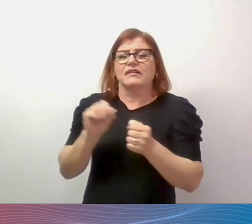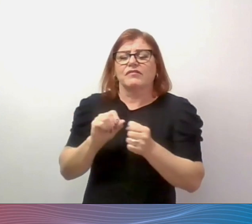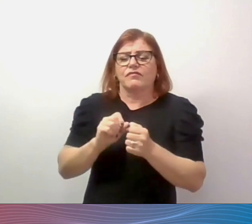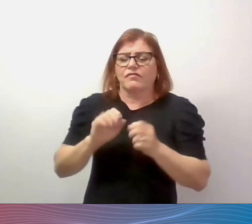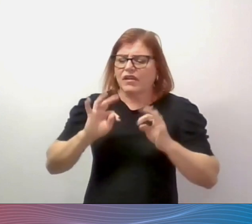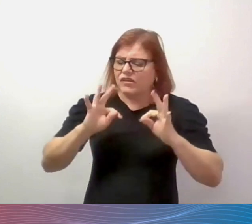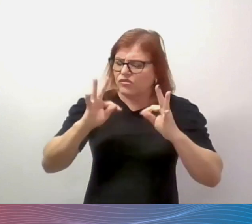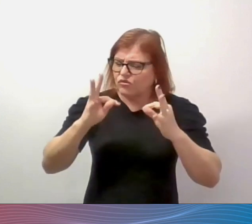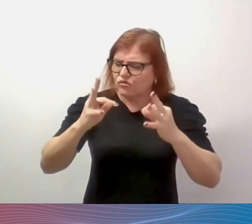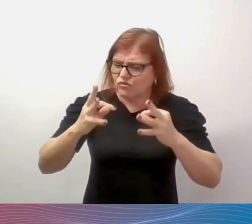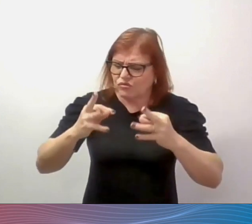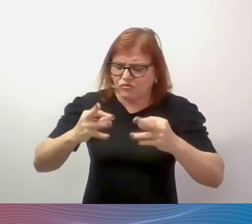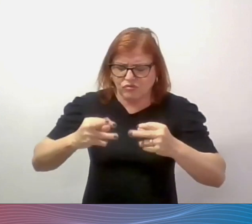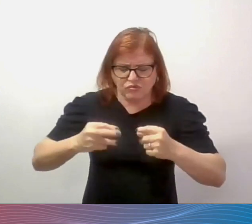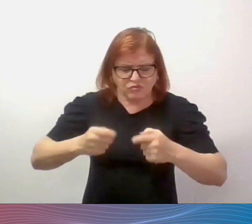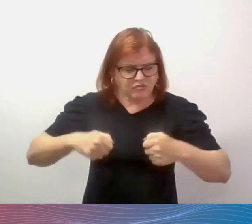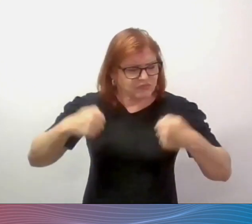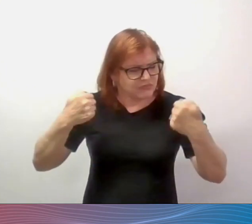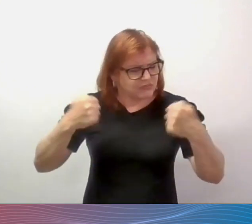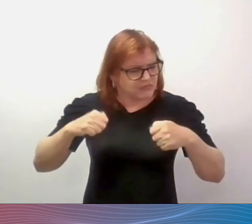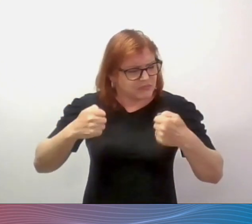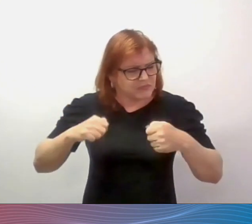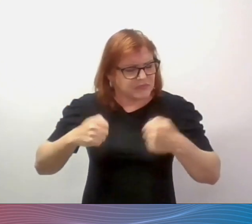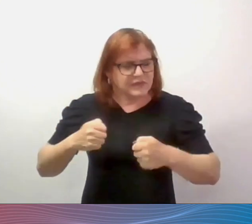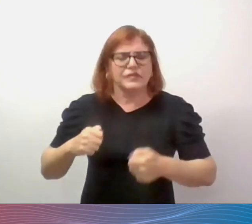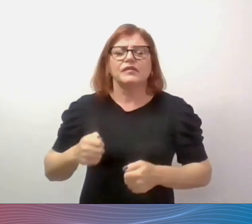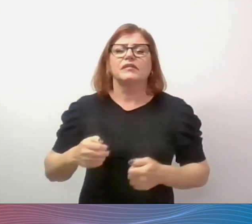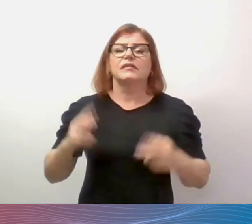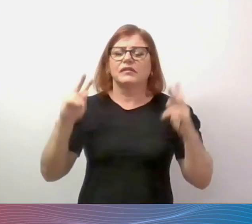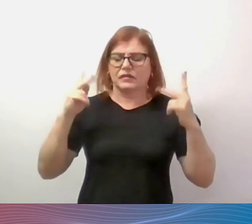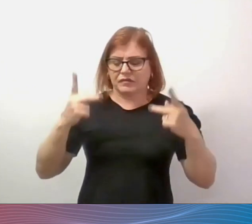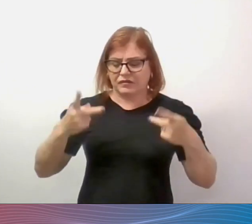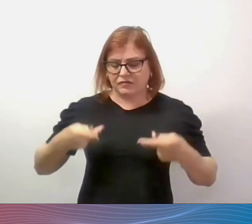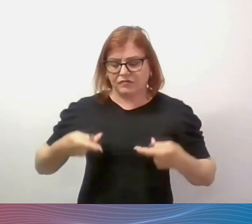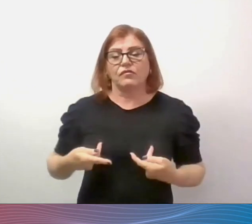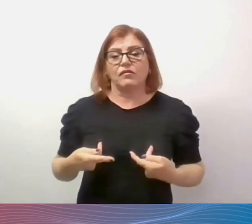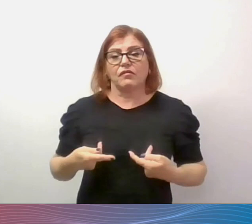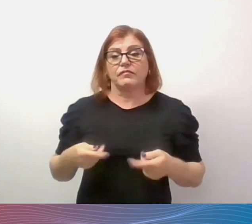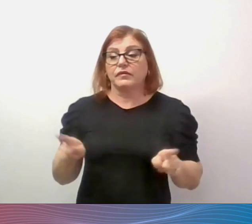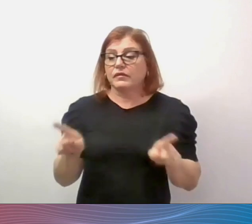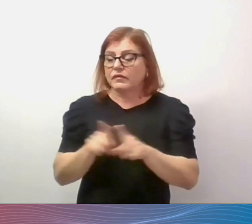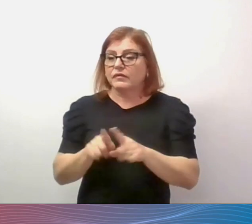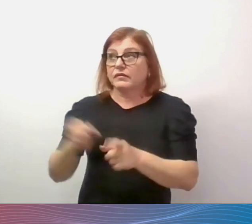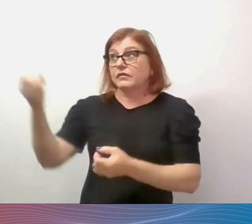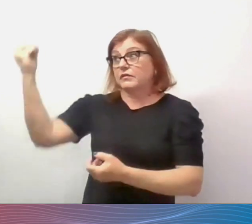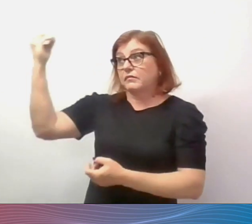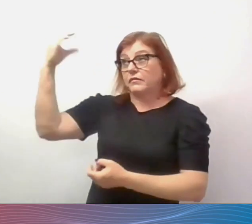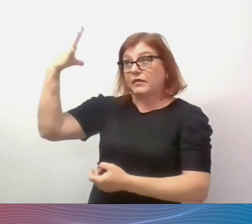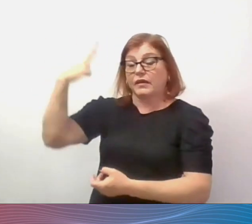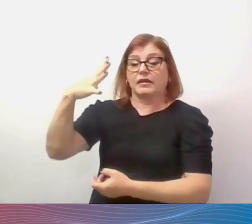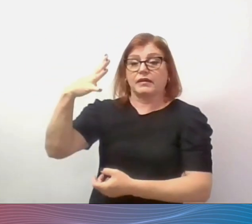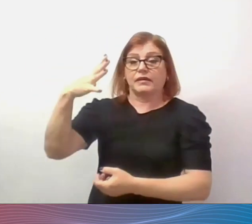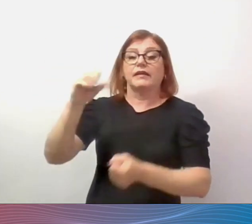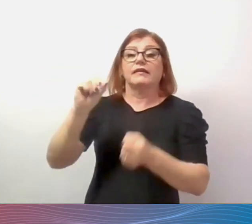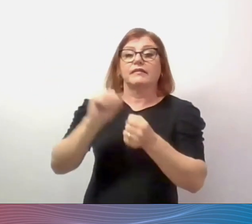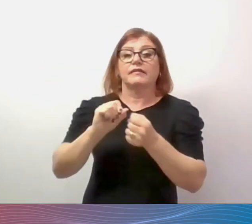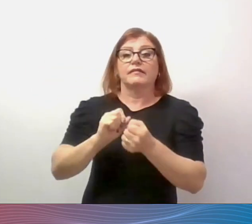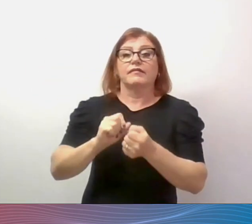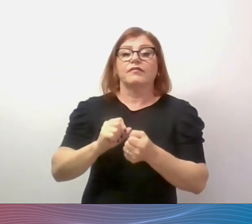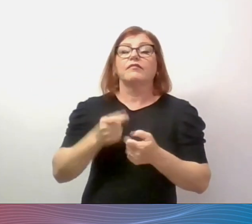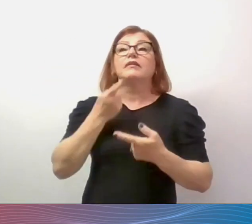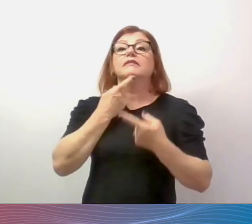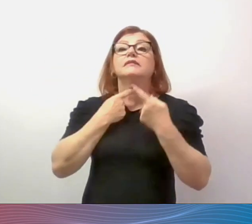supply all the needs of men. Também essa graça é capaz de fazer a vontade do Pai. And also this grace